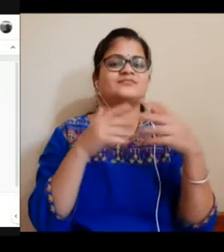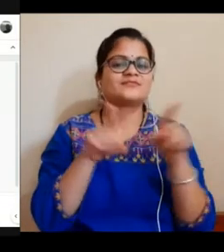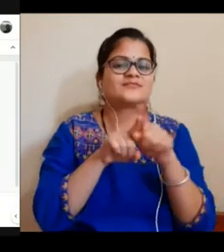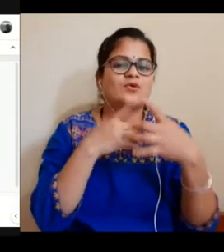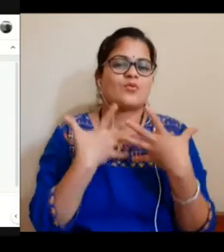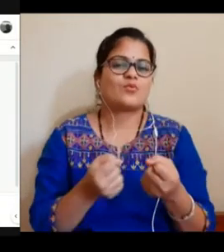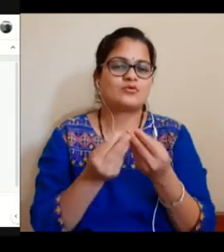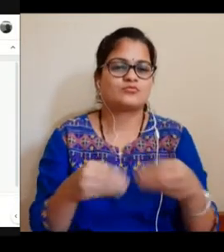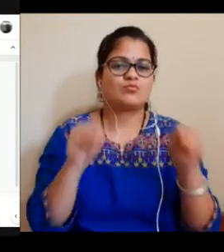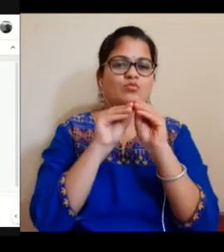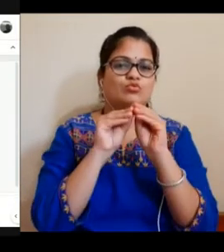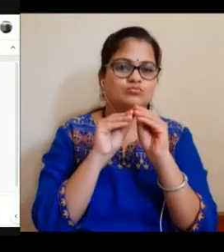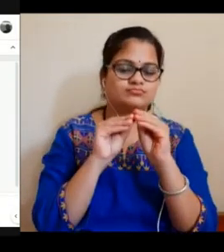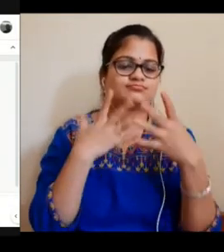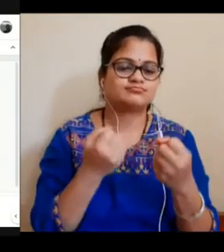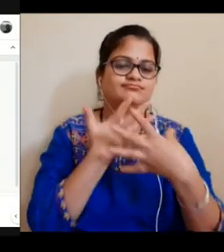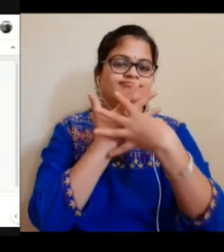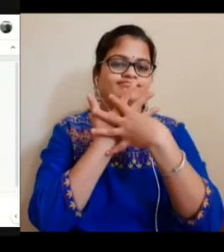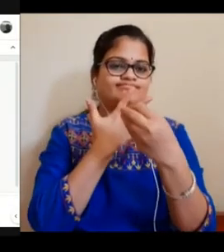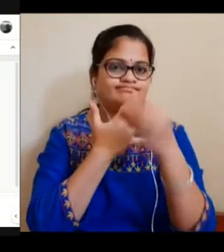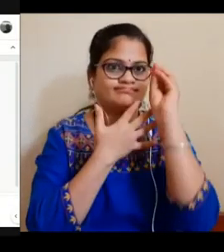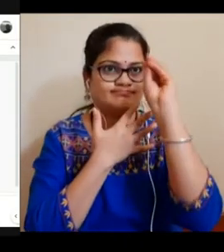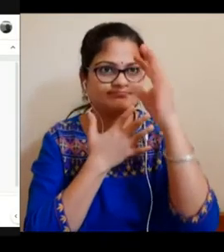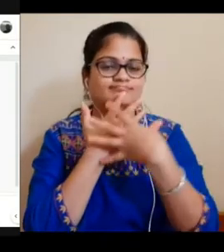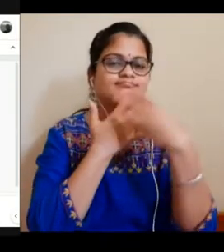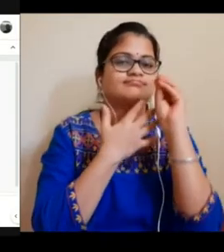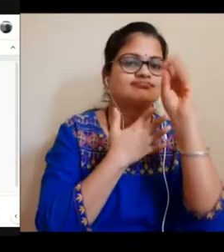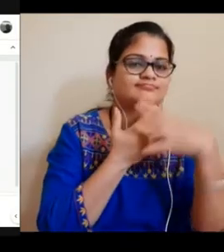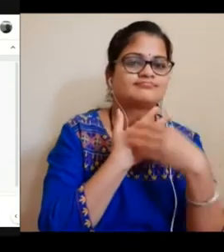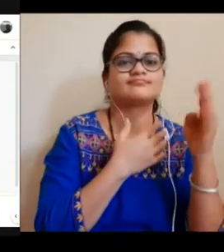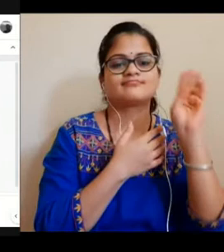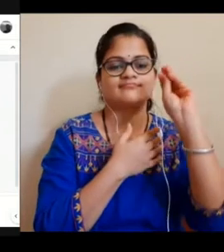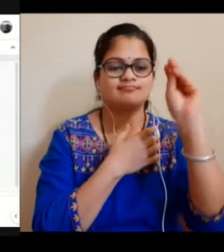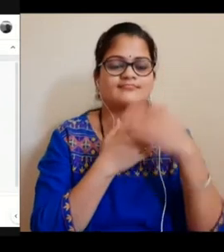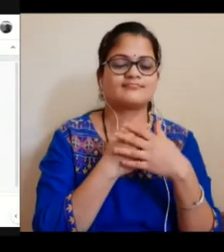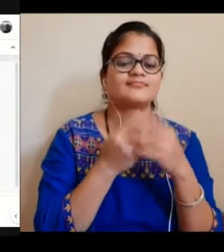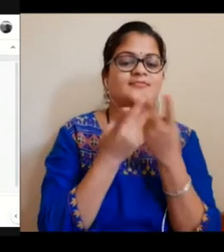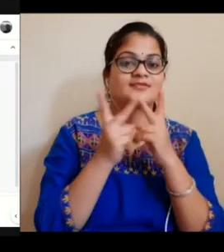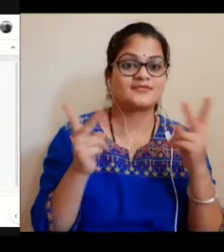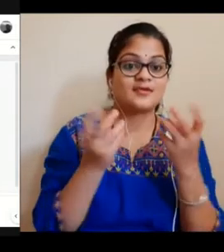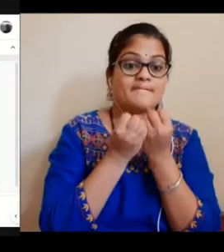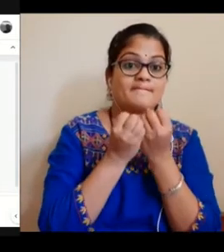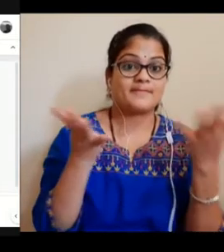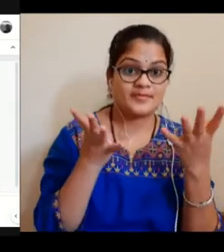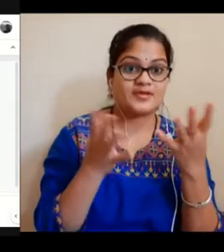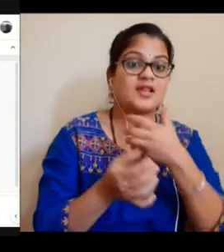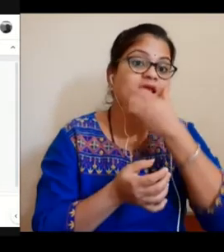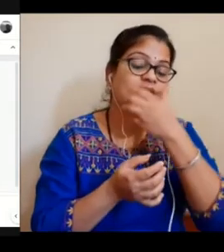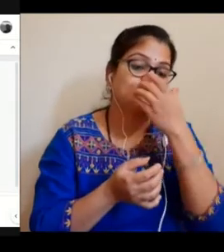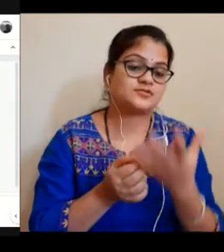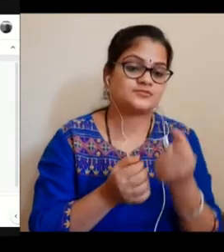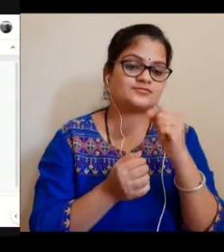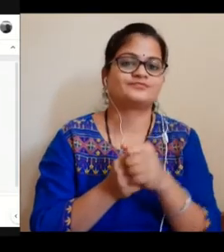copy paste more. So you can just copy and you can paste. And I'll paste more. Control